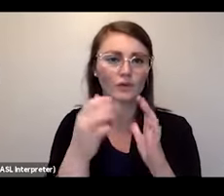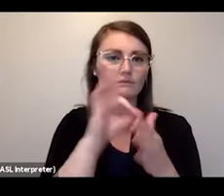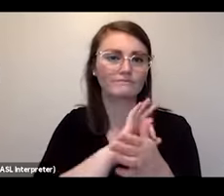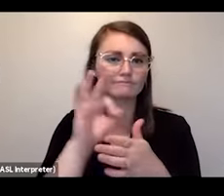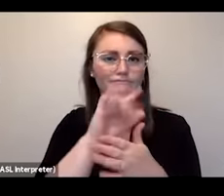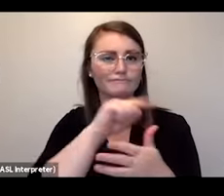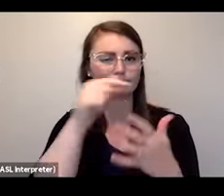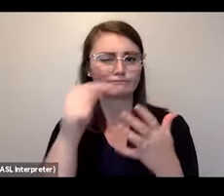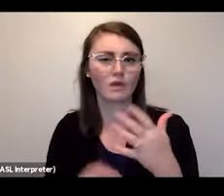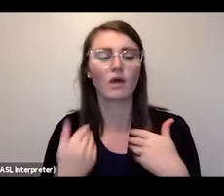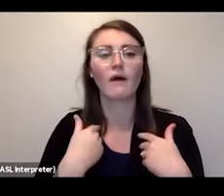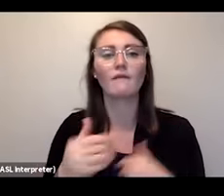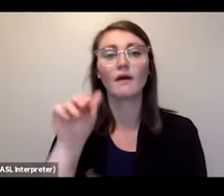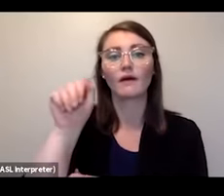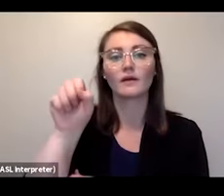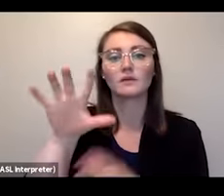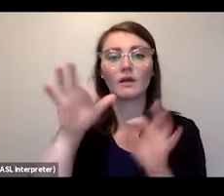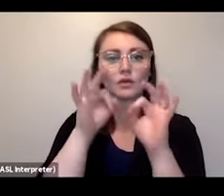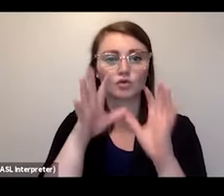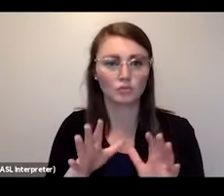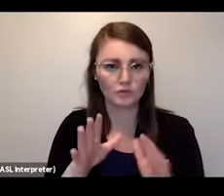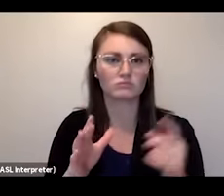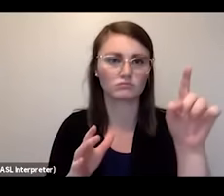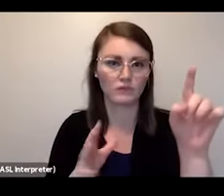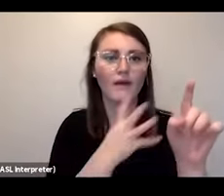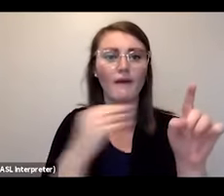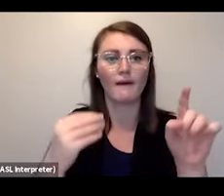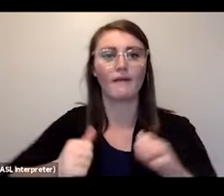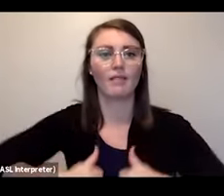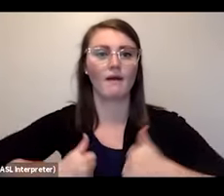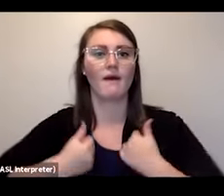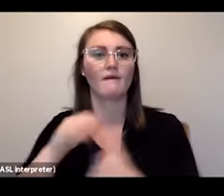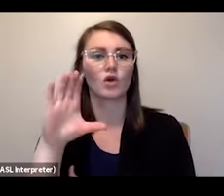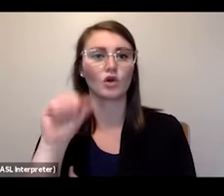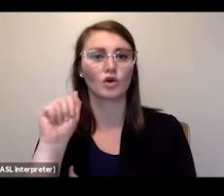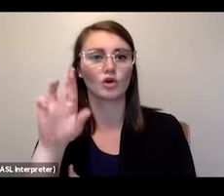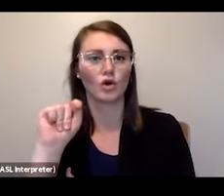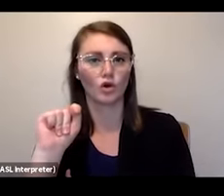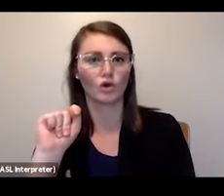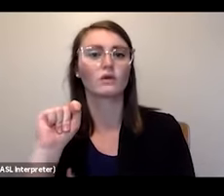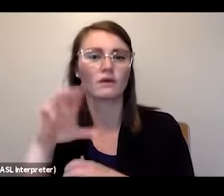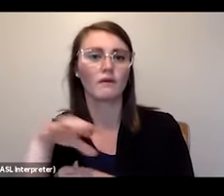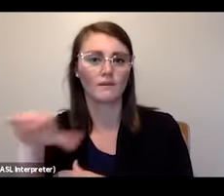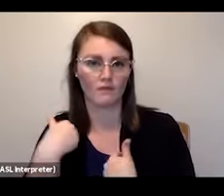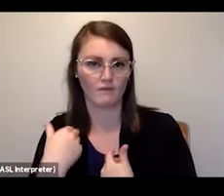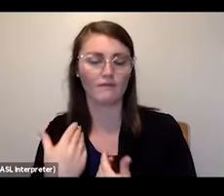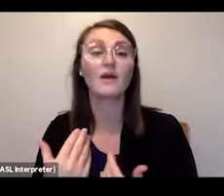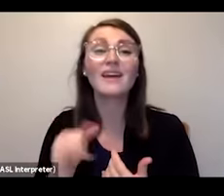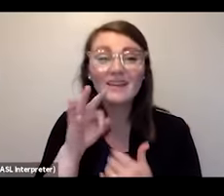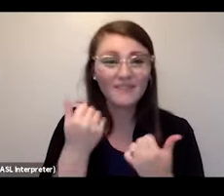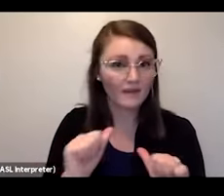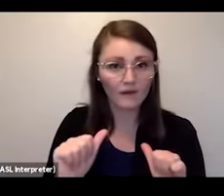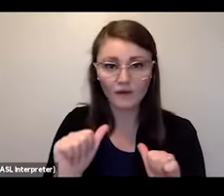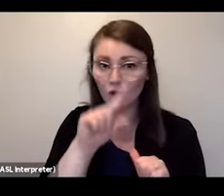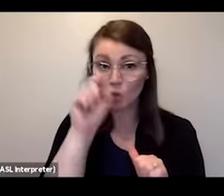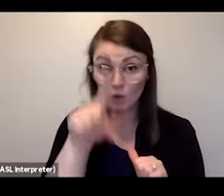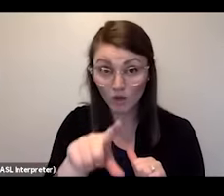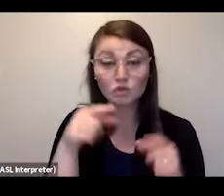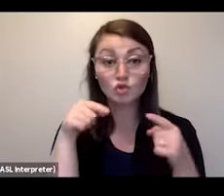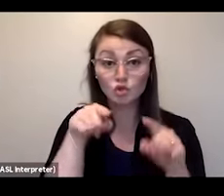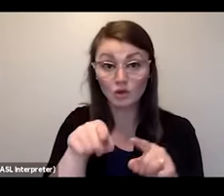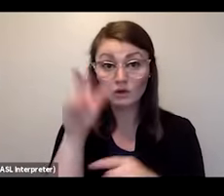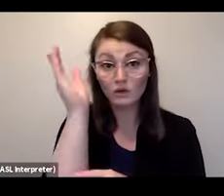have American Sign Language interpreting and live card captioning. If you have a question at any time, please use the Q&A feature in